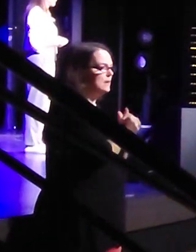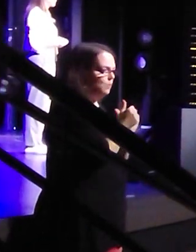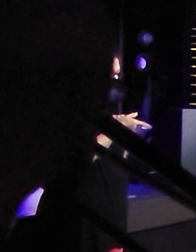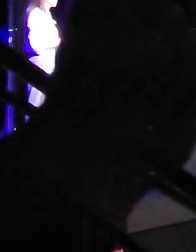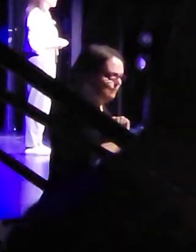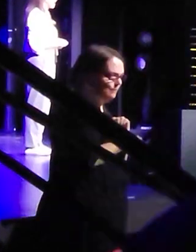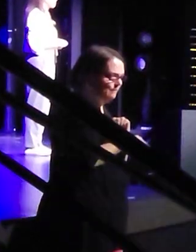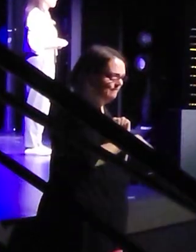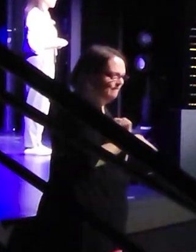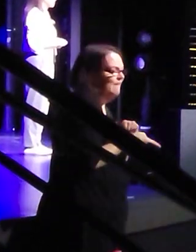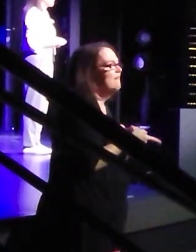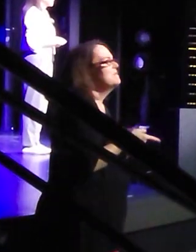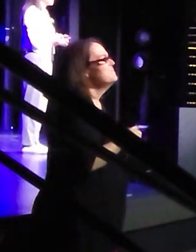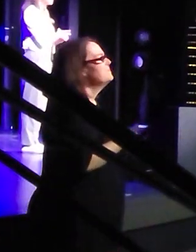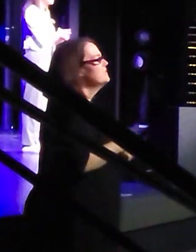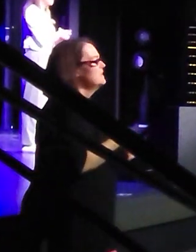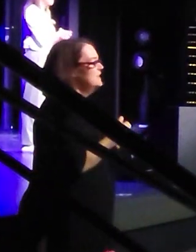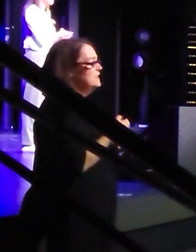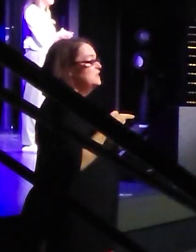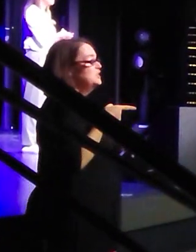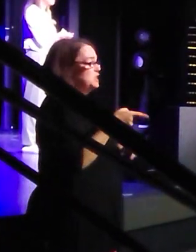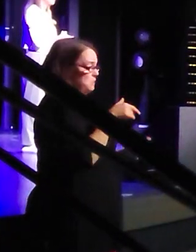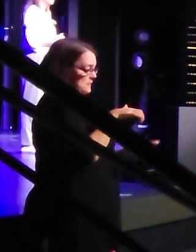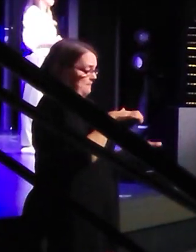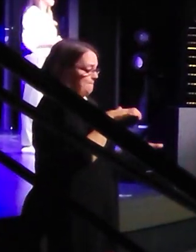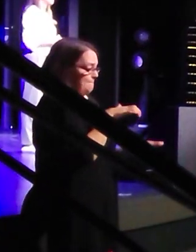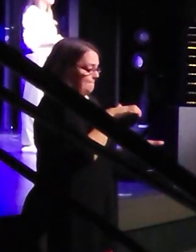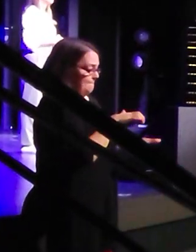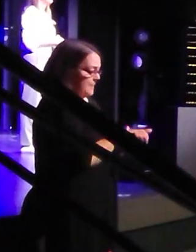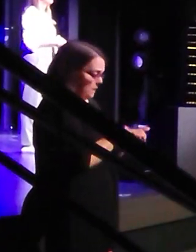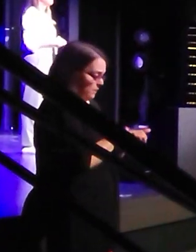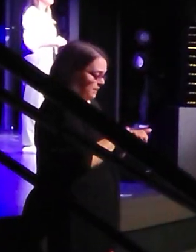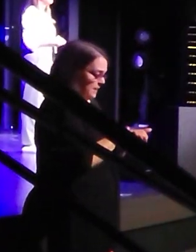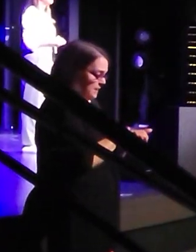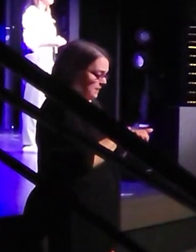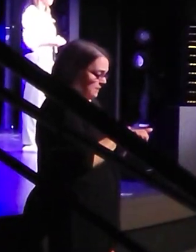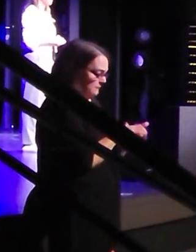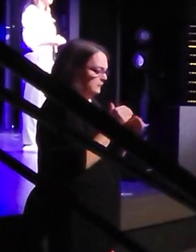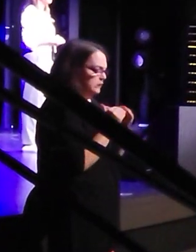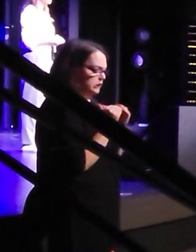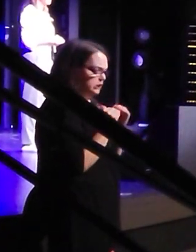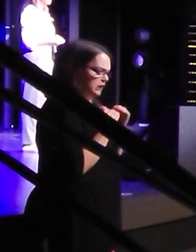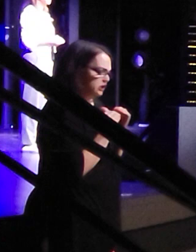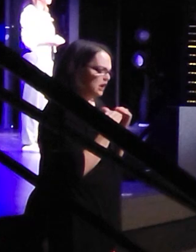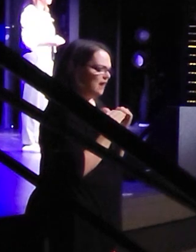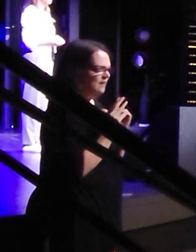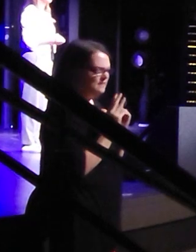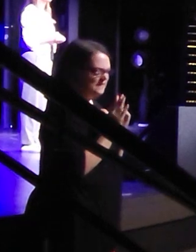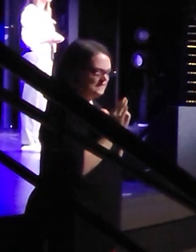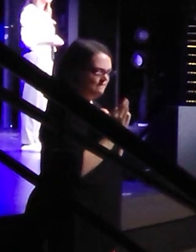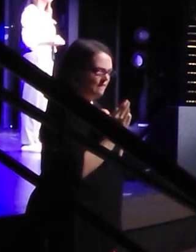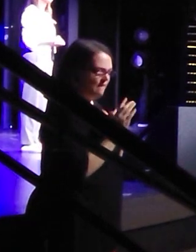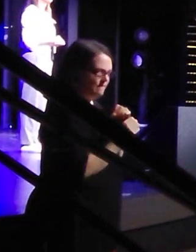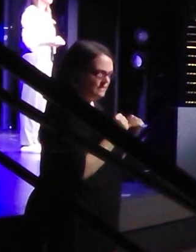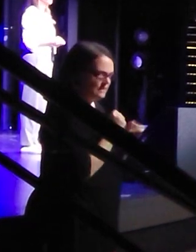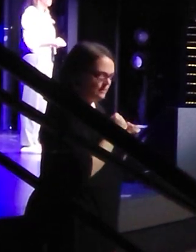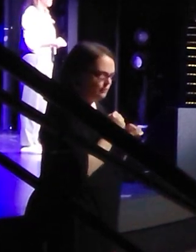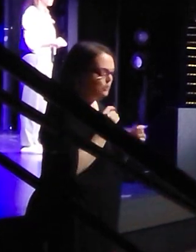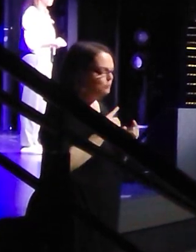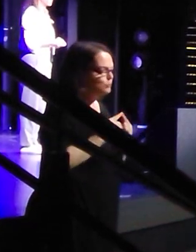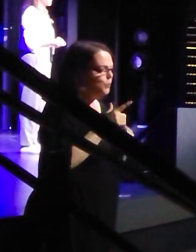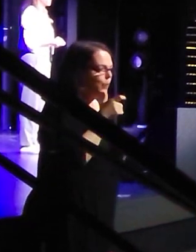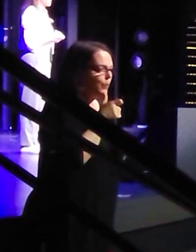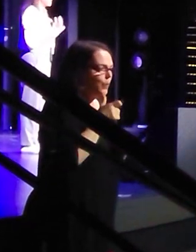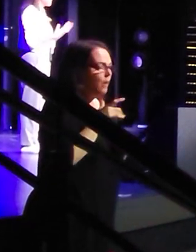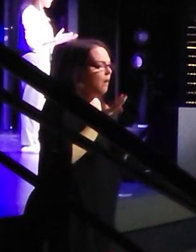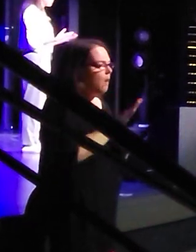Florida, and California. She was married just shy of 65 years to the love of her